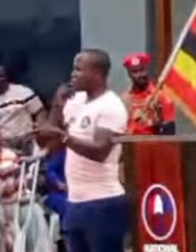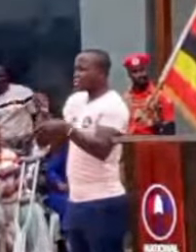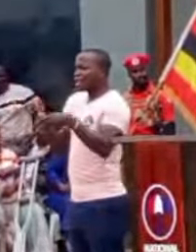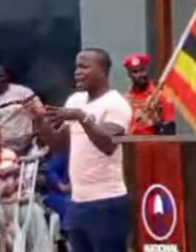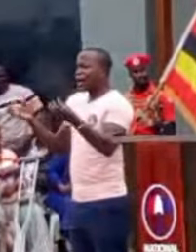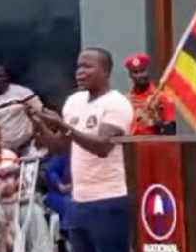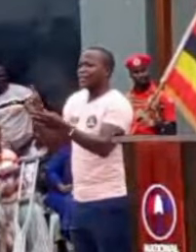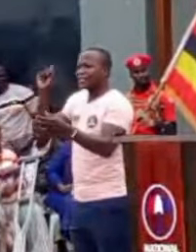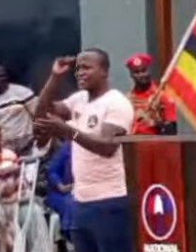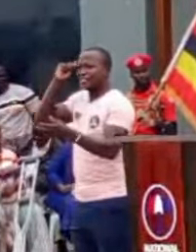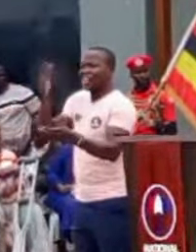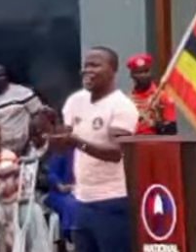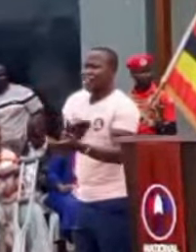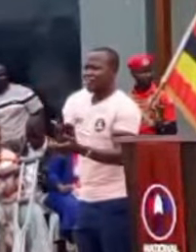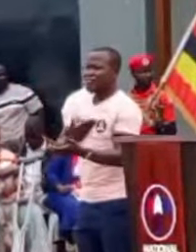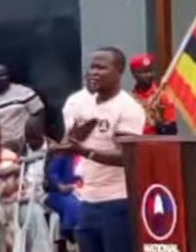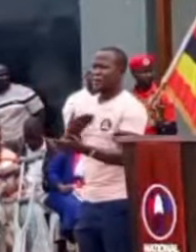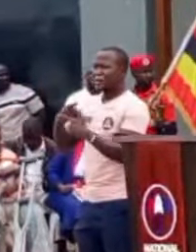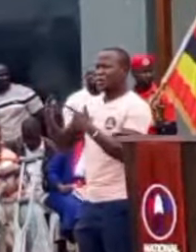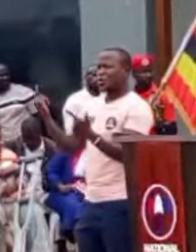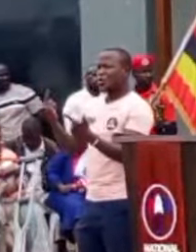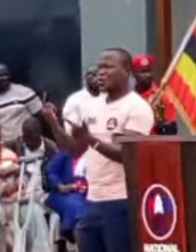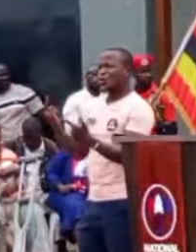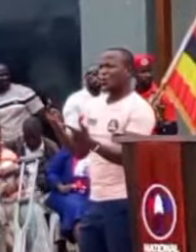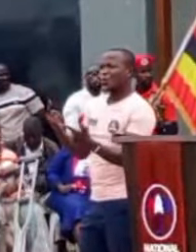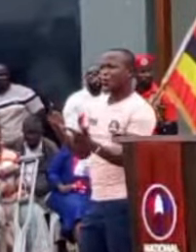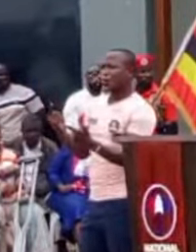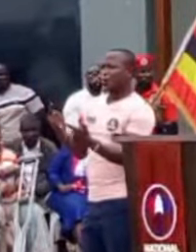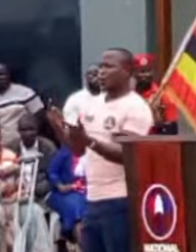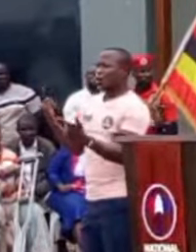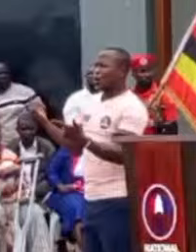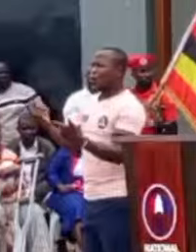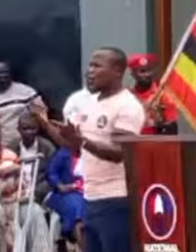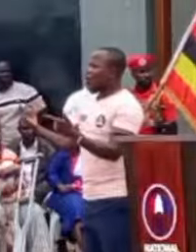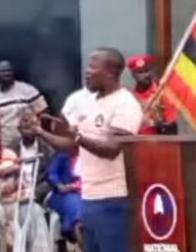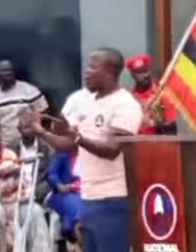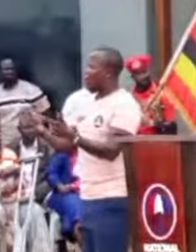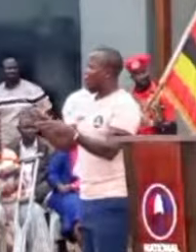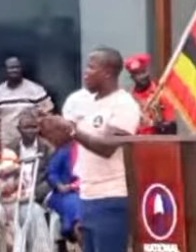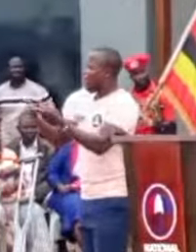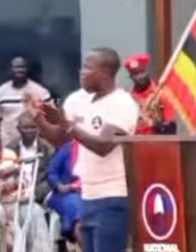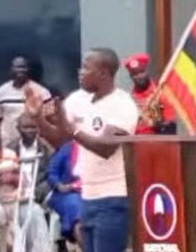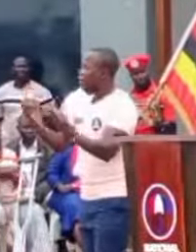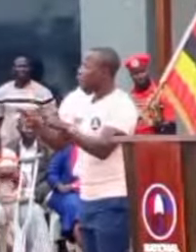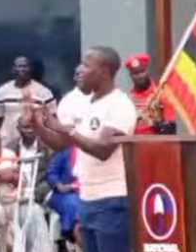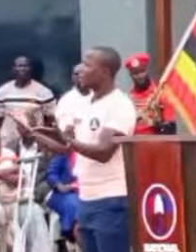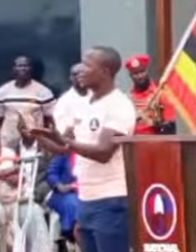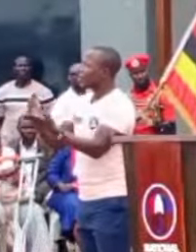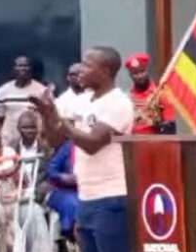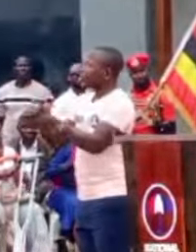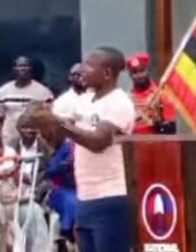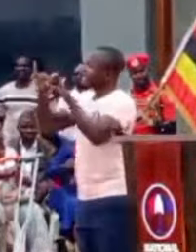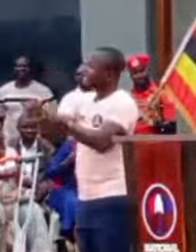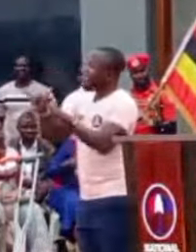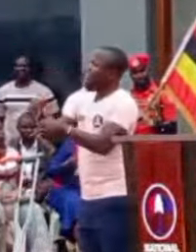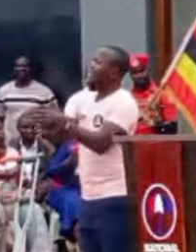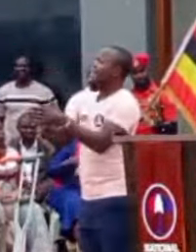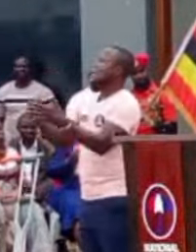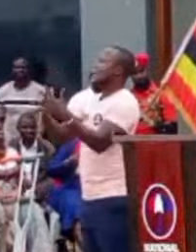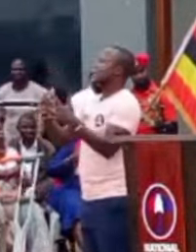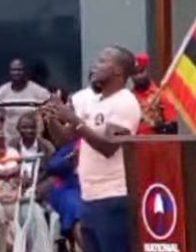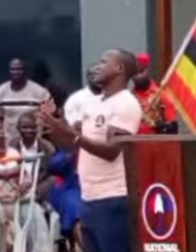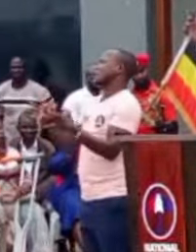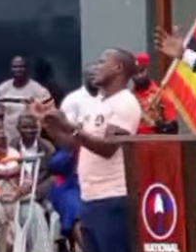balina naye okujjako nga tuli bali mu nsi erespectinga talanta zaabwe ebakulirawo